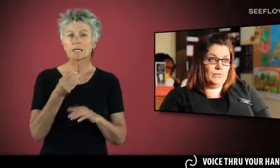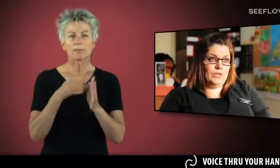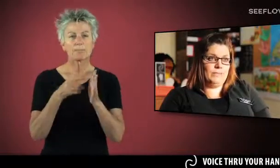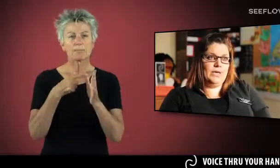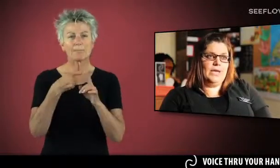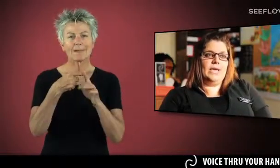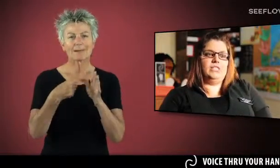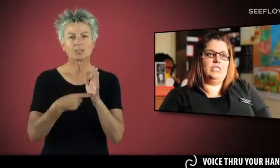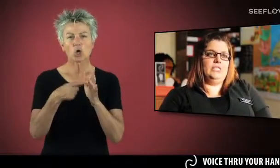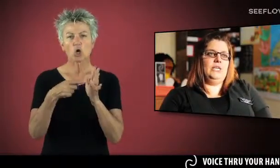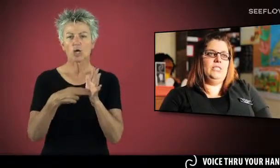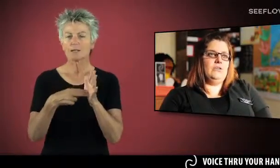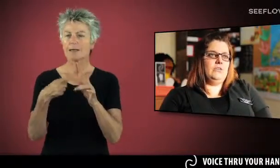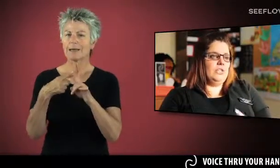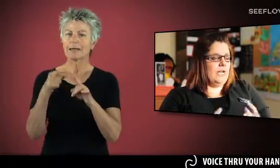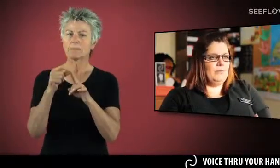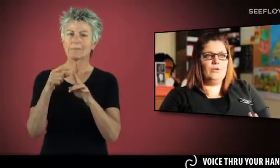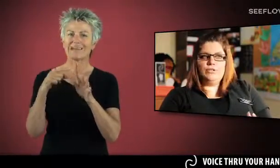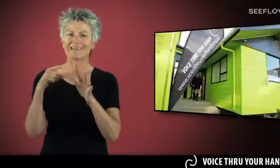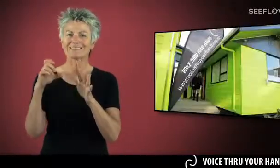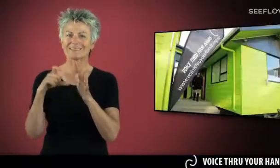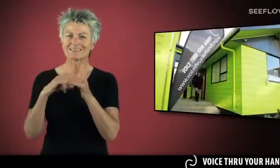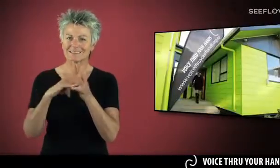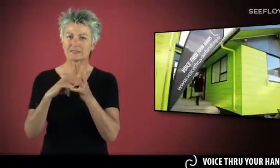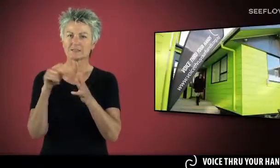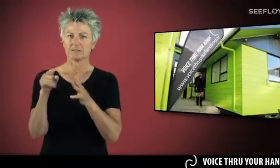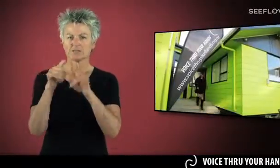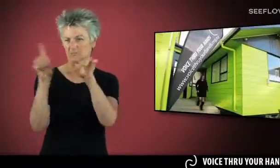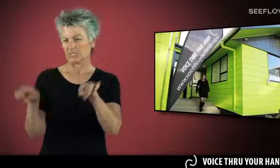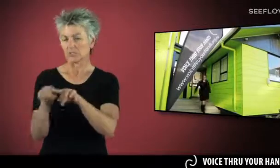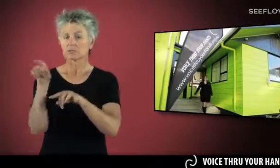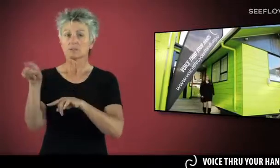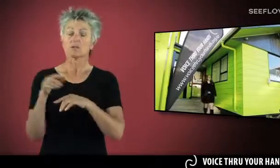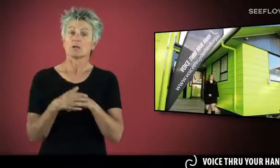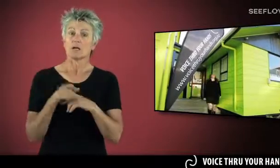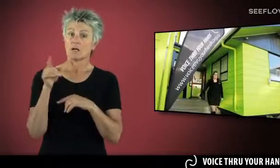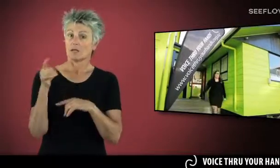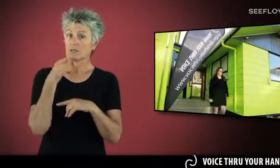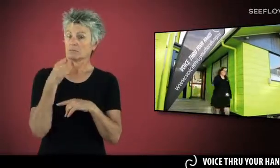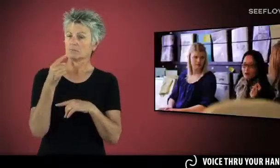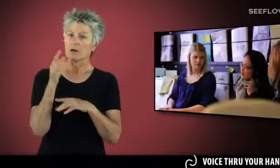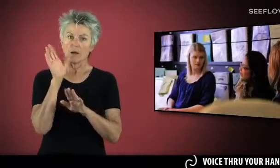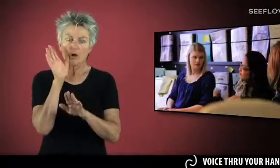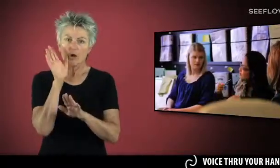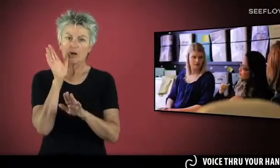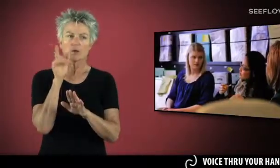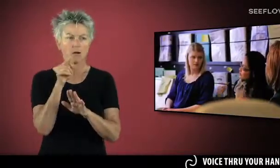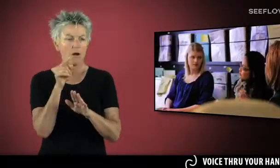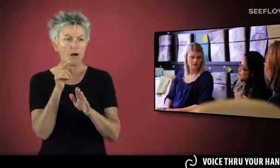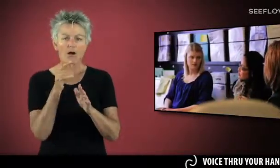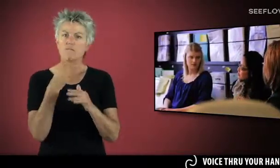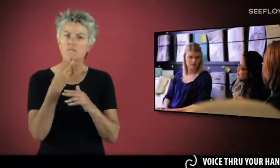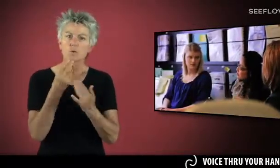PEX with him, and she said she came across Voice 3 Hands and what we were doing, and she just said thank you so much,